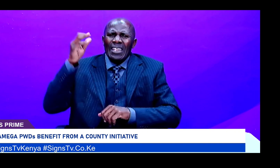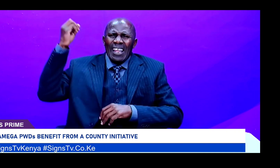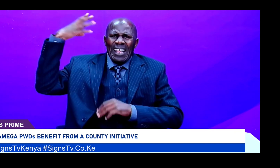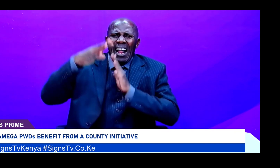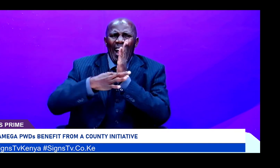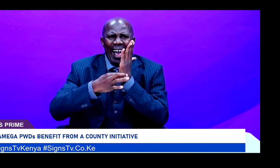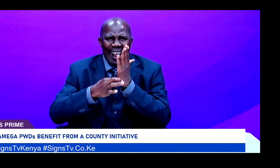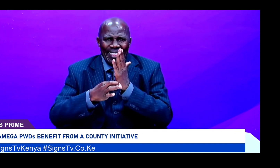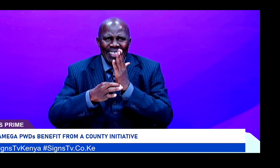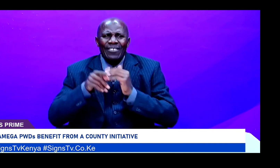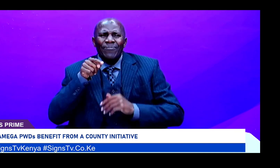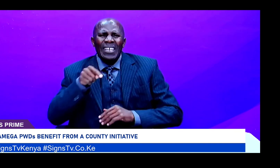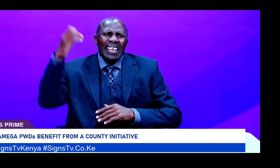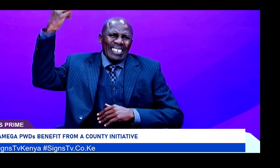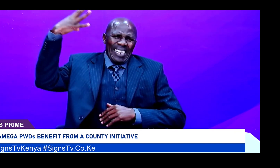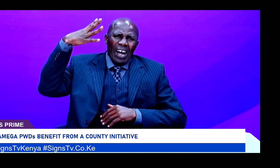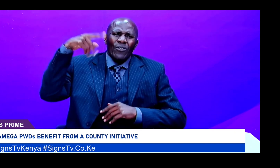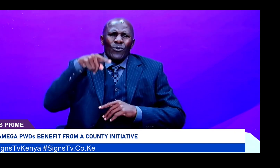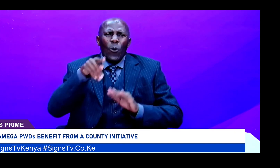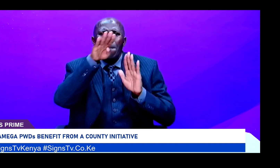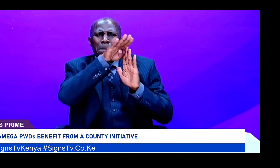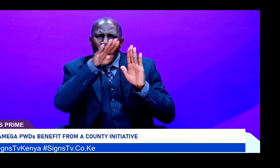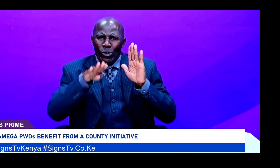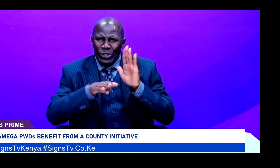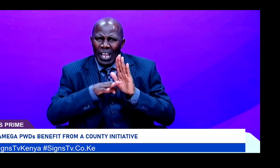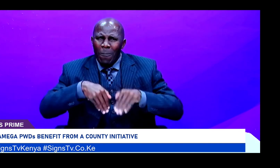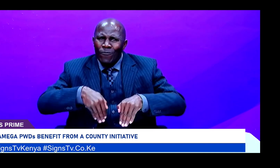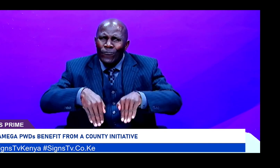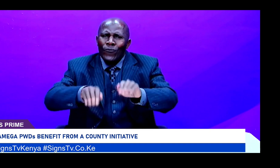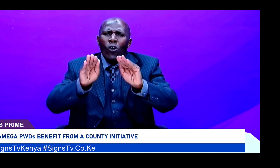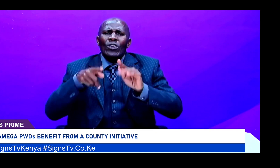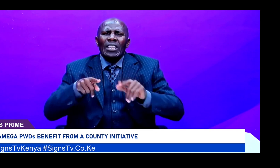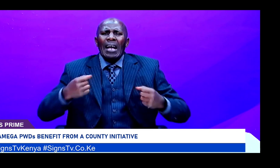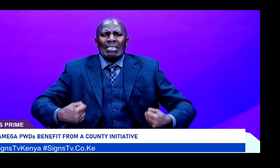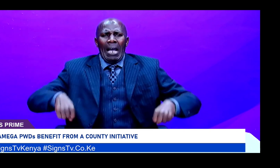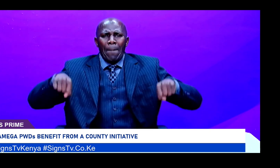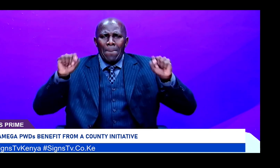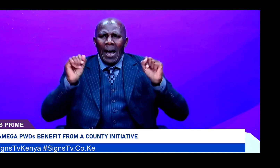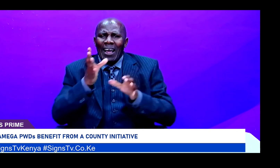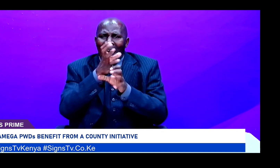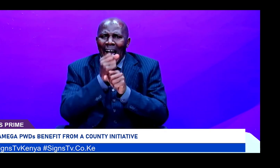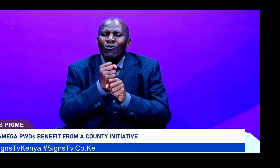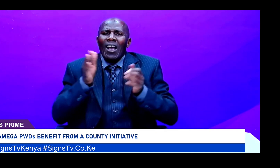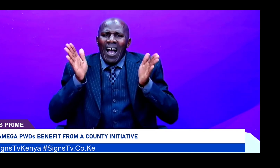The program follows a comprehensive assessment of persons with disabilities across the counties